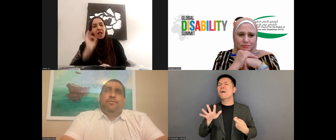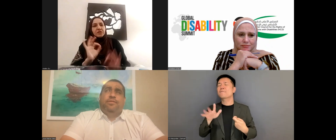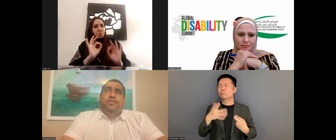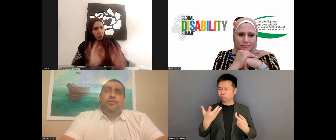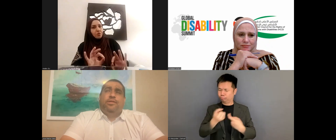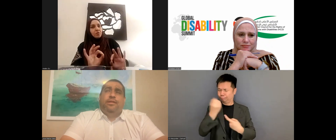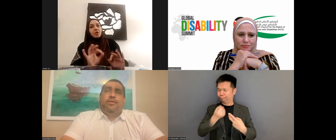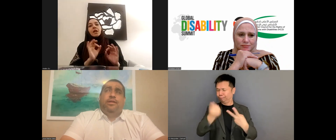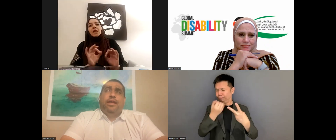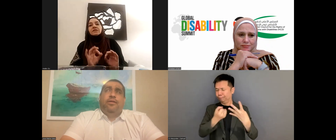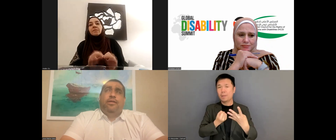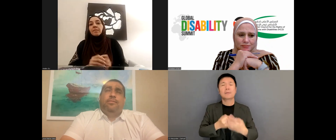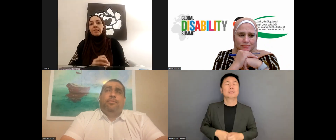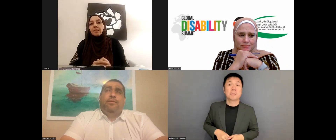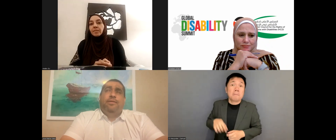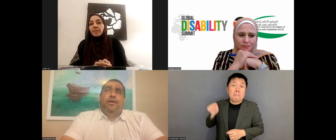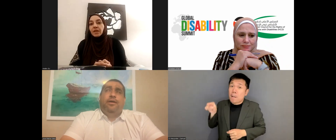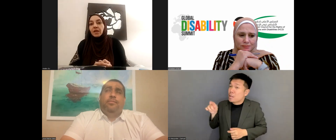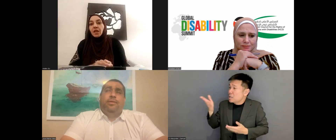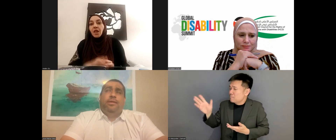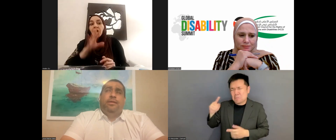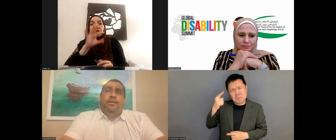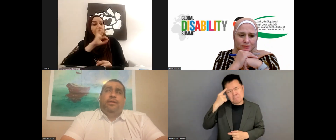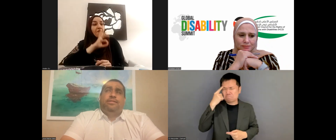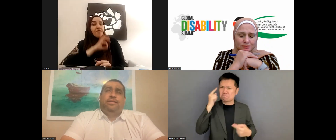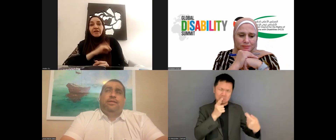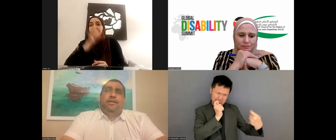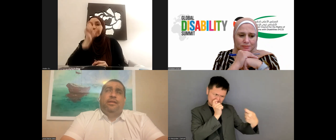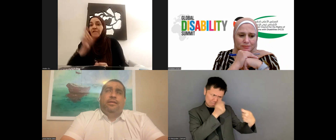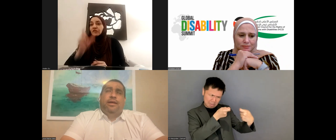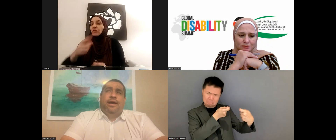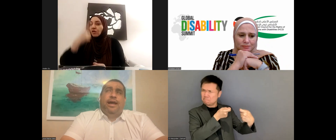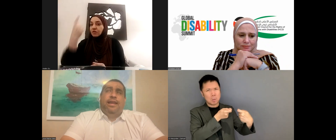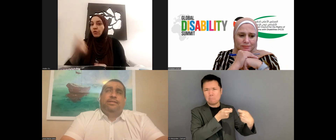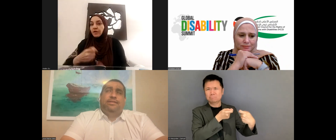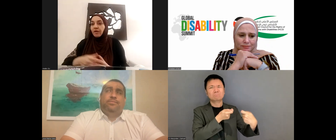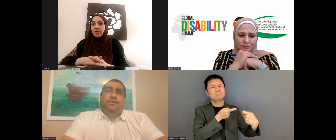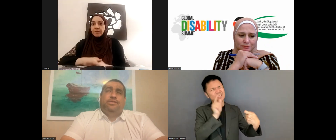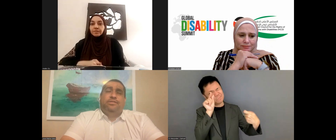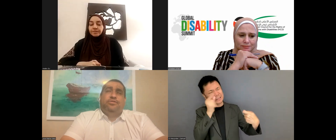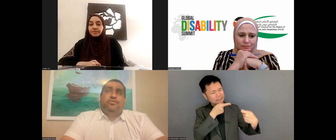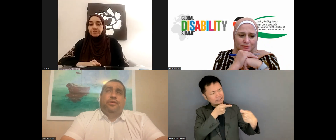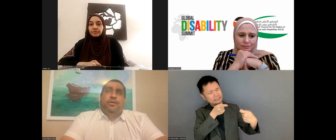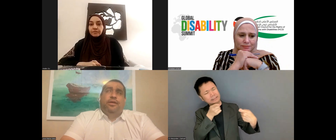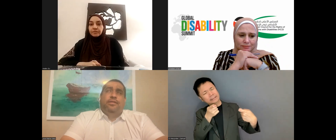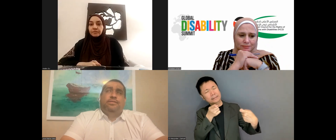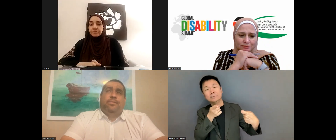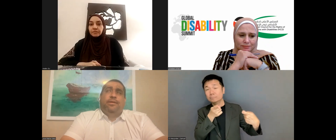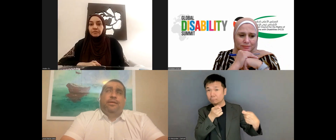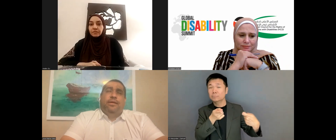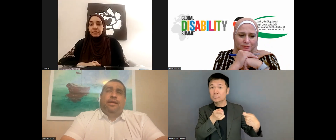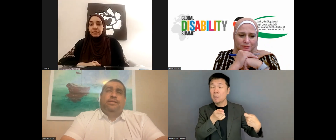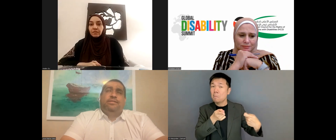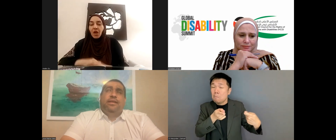do something concretely on an area that maybe not be necessarily highlighted as much as it should in the